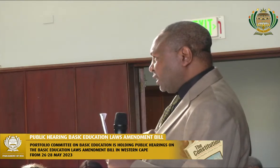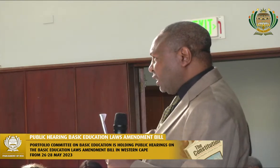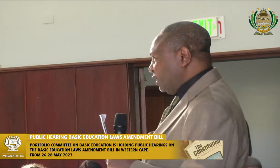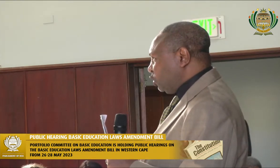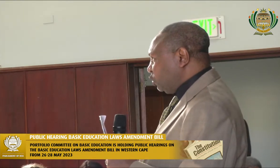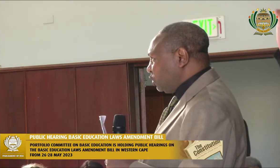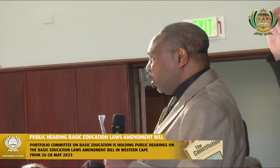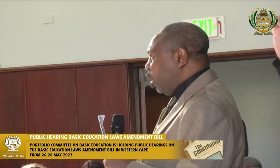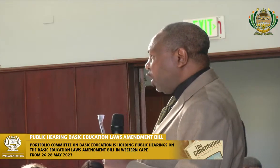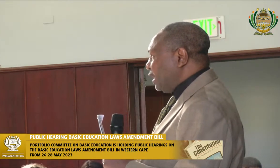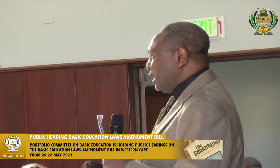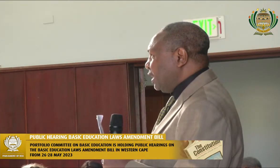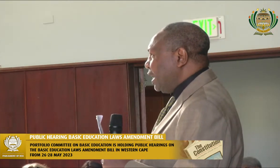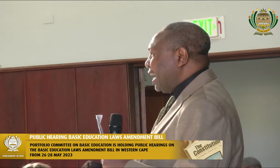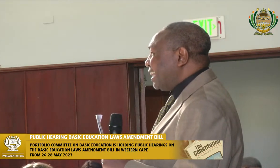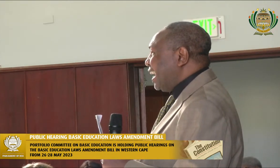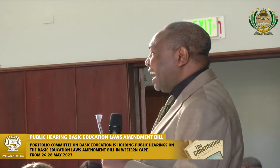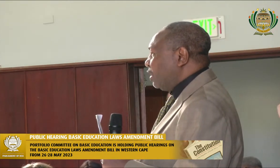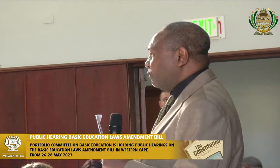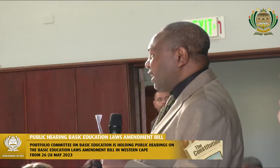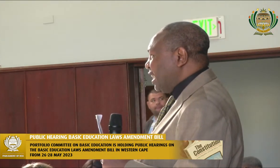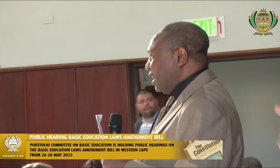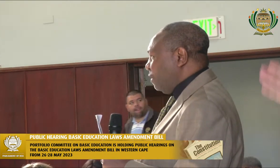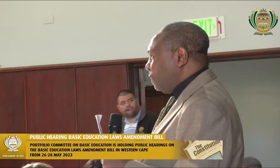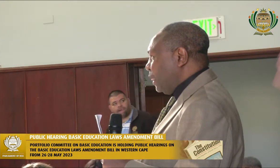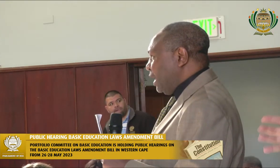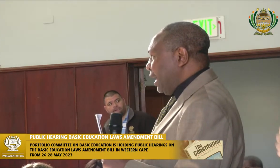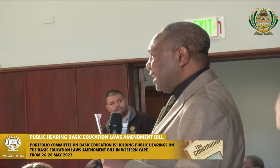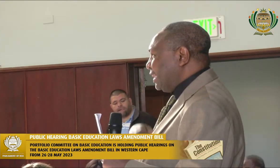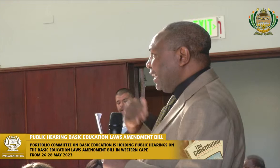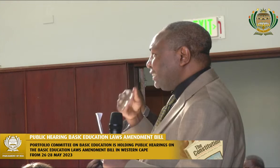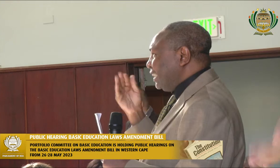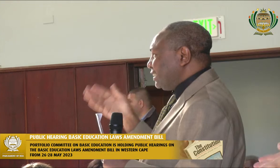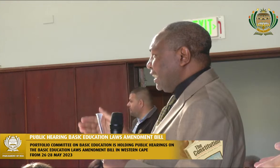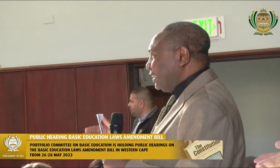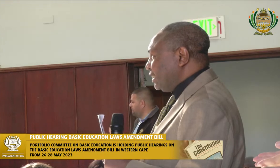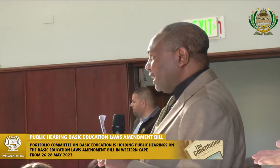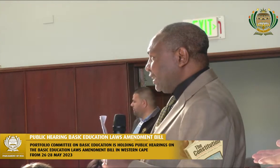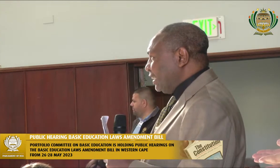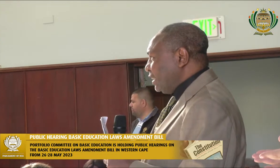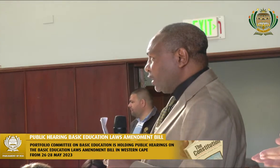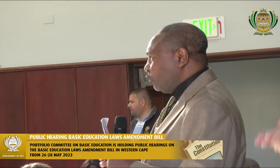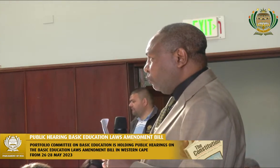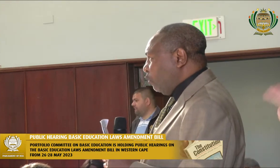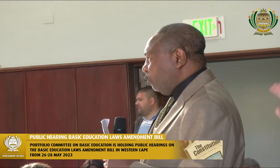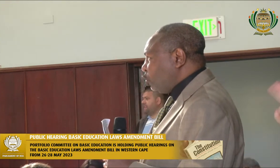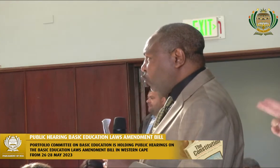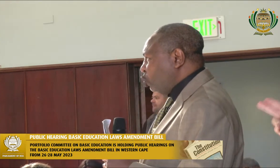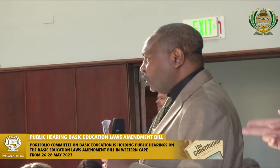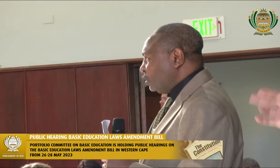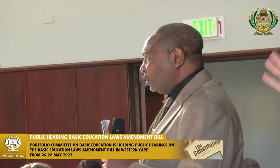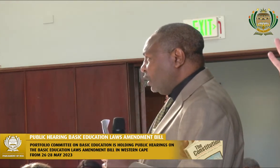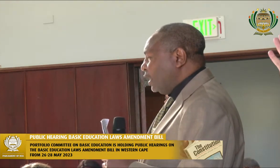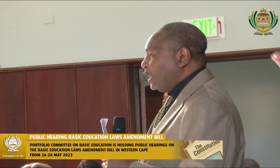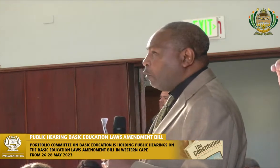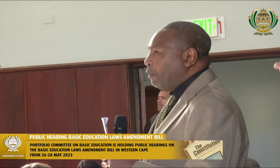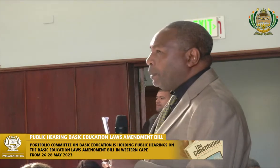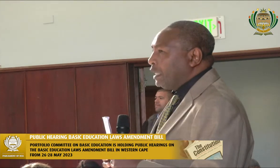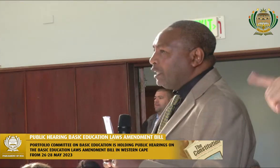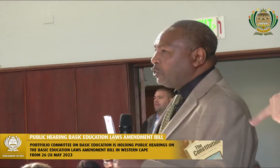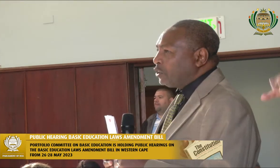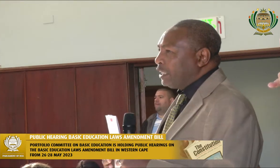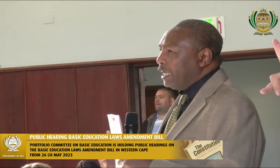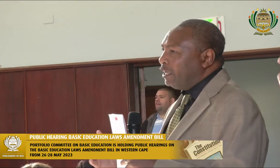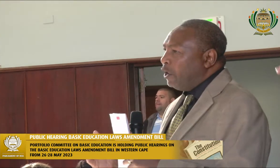its financial issues only at the end of the year. And the latest date is the 30th of June. Now